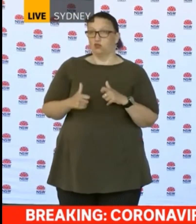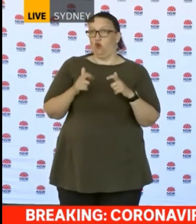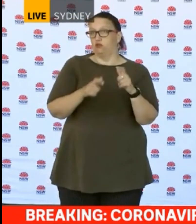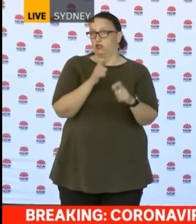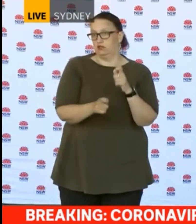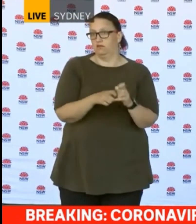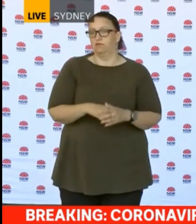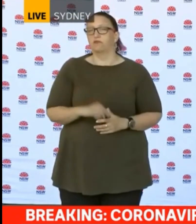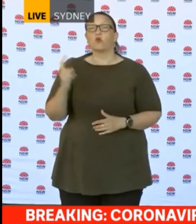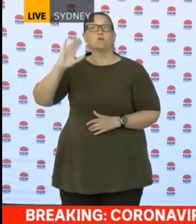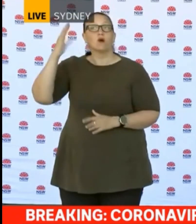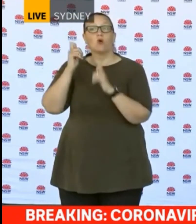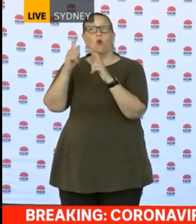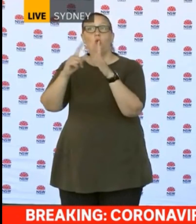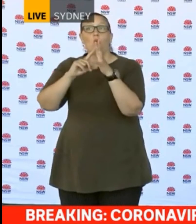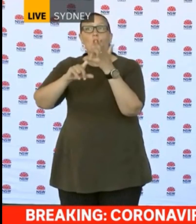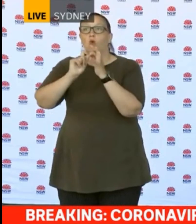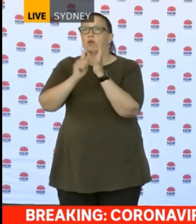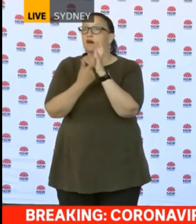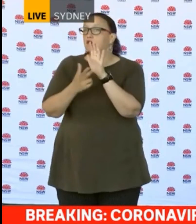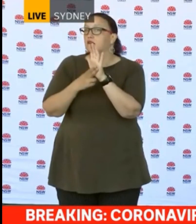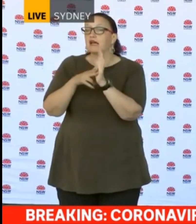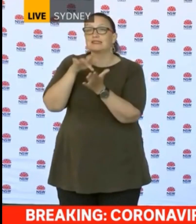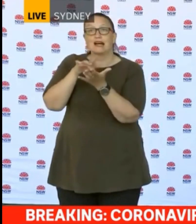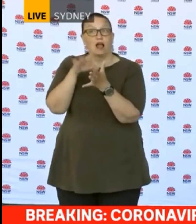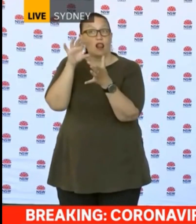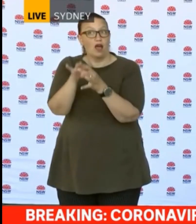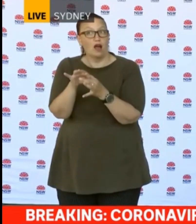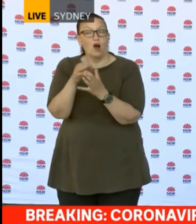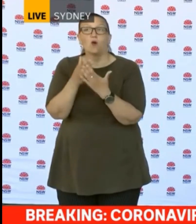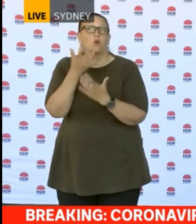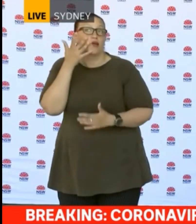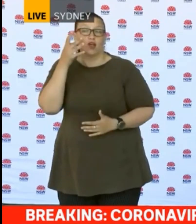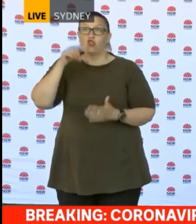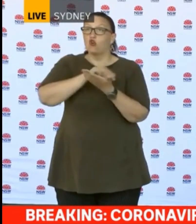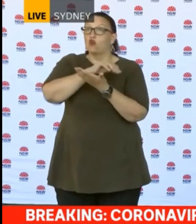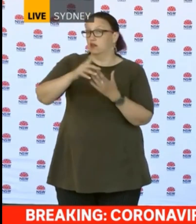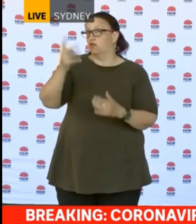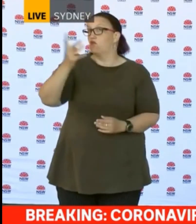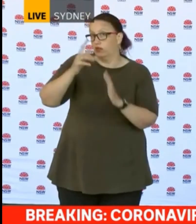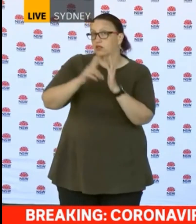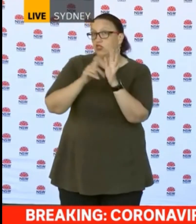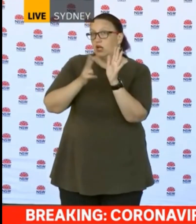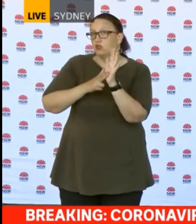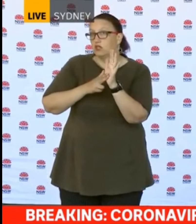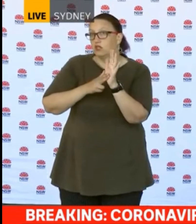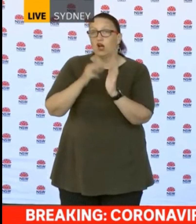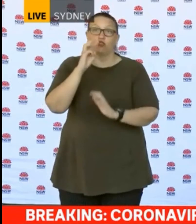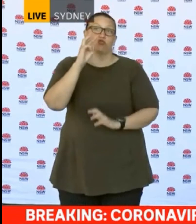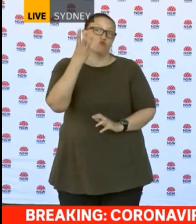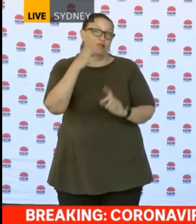the Auburn Centrelink at 5 to 9 Macquarie Road, Auburn, on Thursday the 14th of January